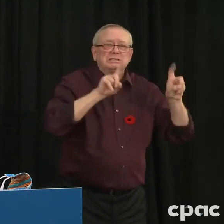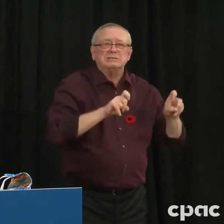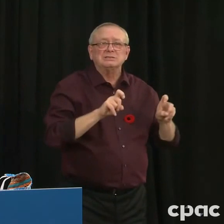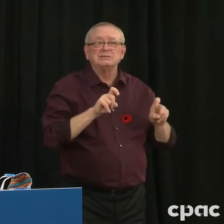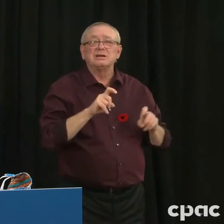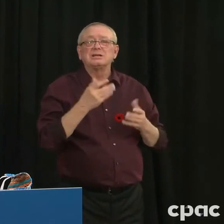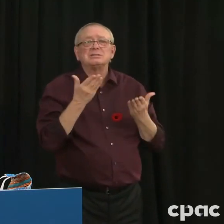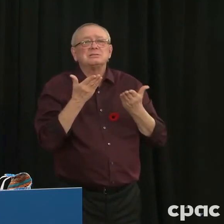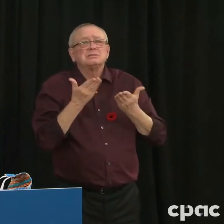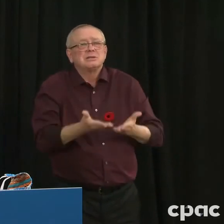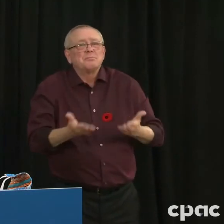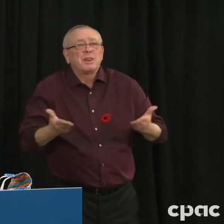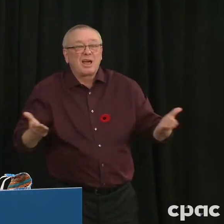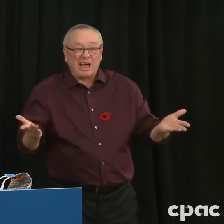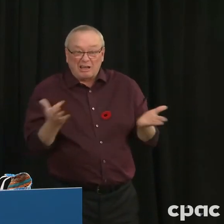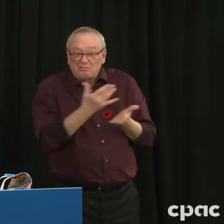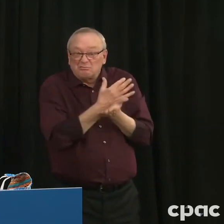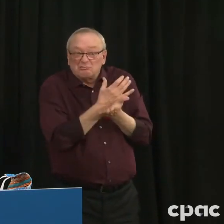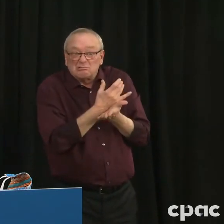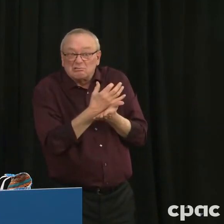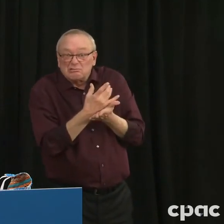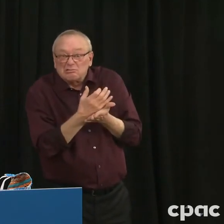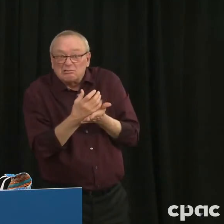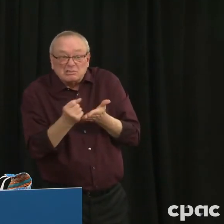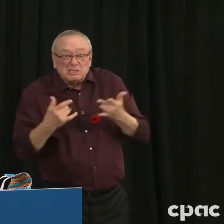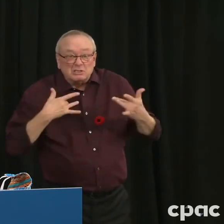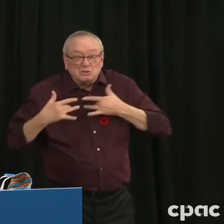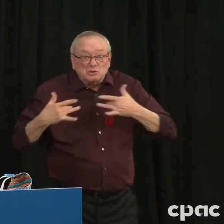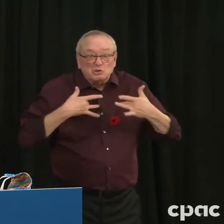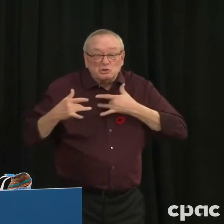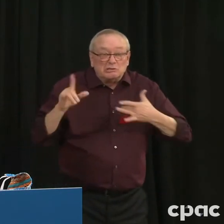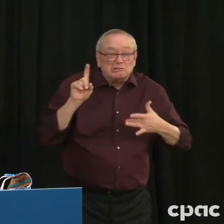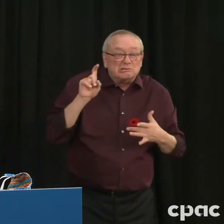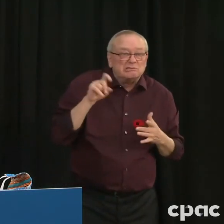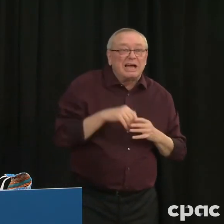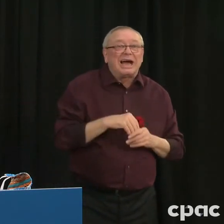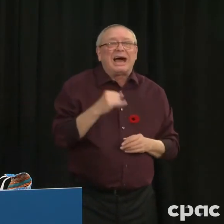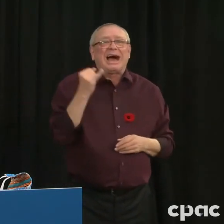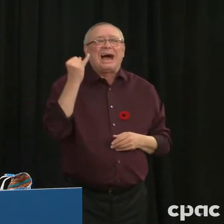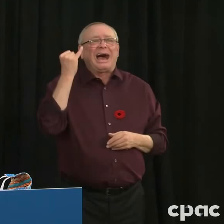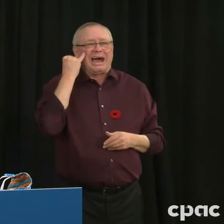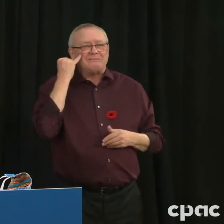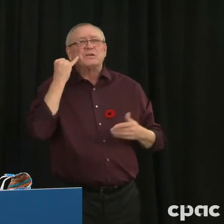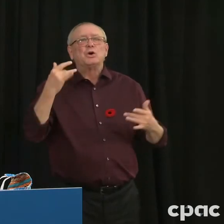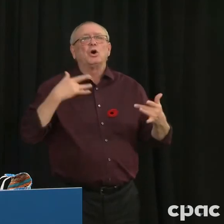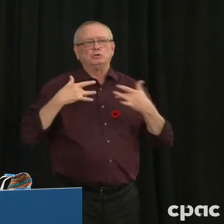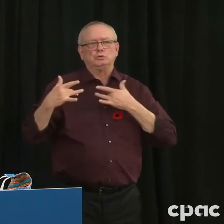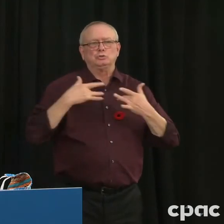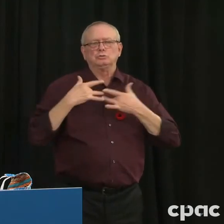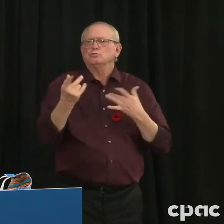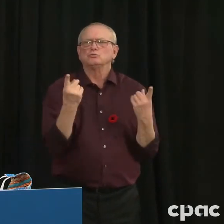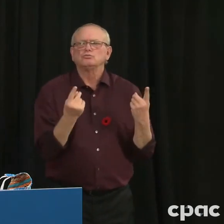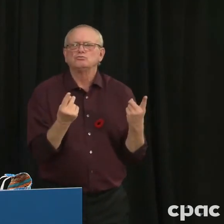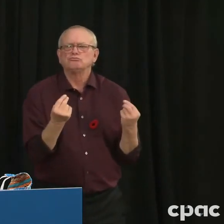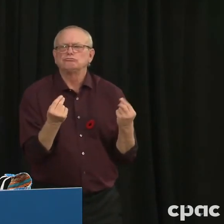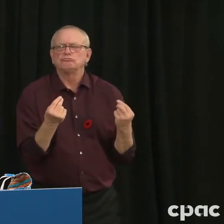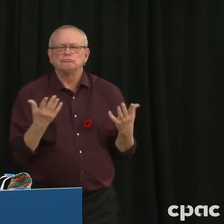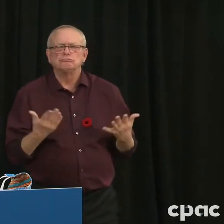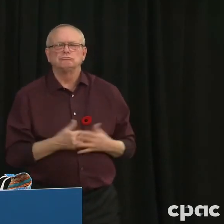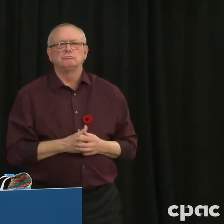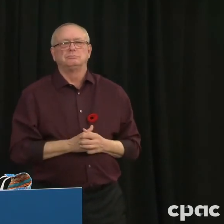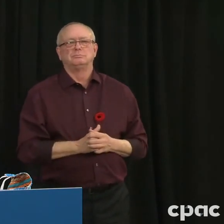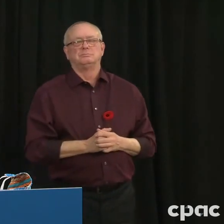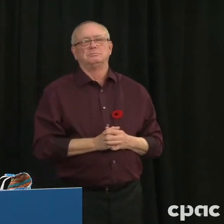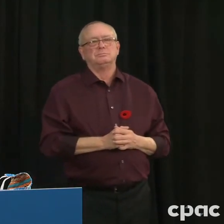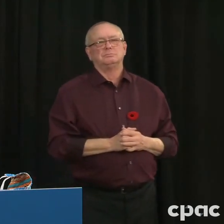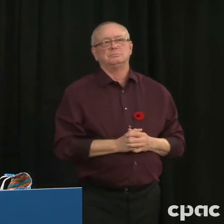point there will not be enough supply to meet demand? And if so, what's being done about that? We work with Alberta Health Services very closely, but